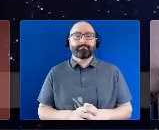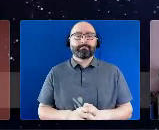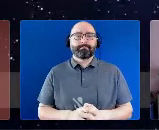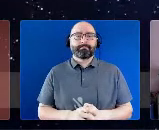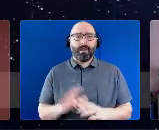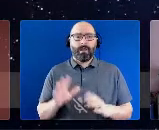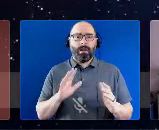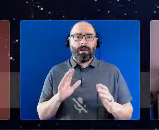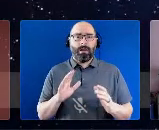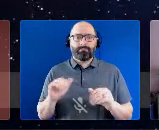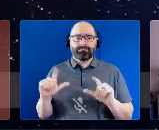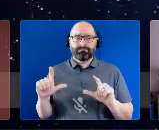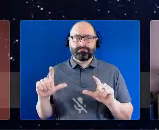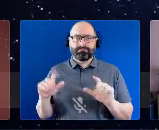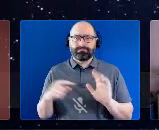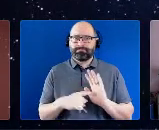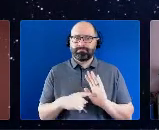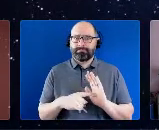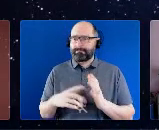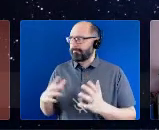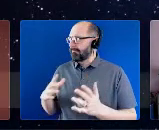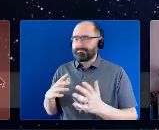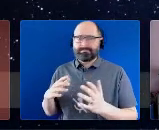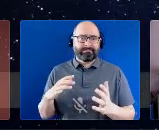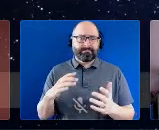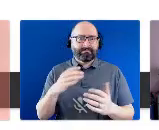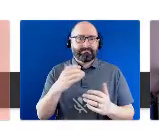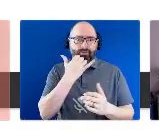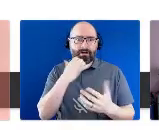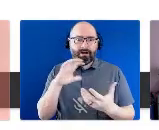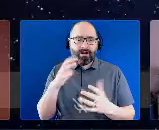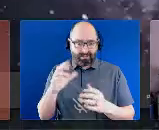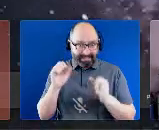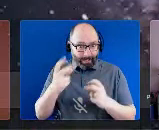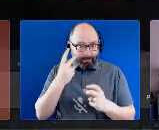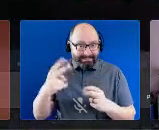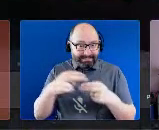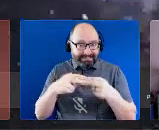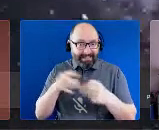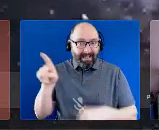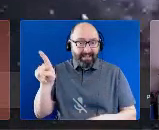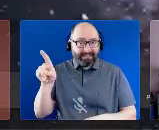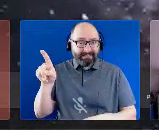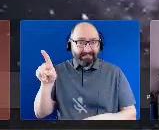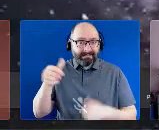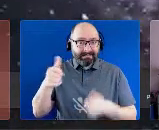Uh-oh, is this presenting? This is not what happened in my test. Do you guys see my slides in present mode?